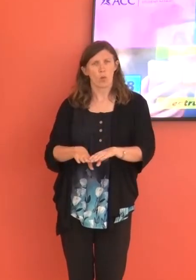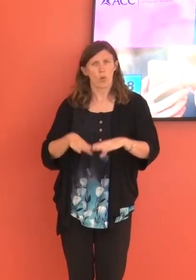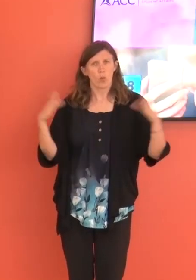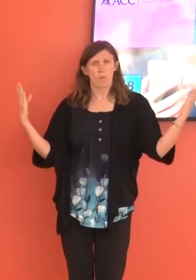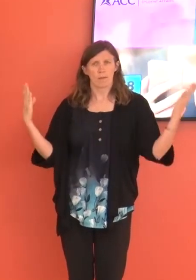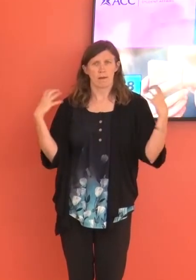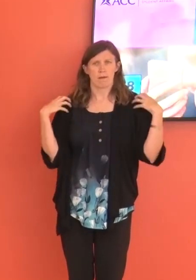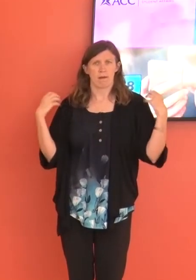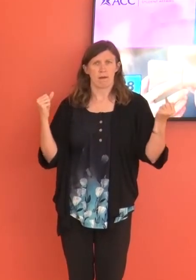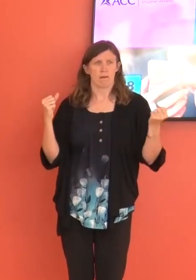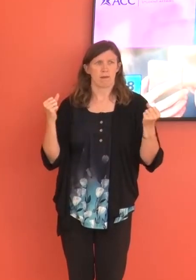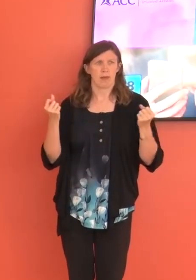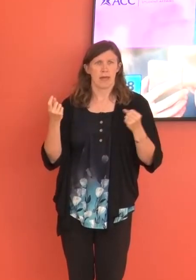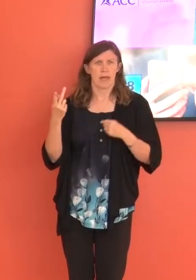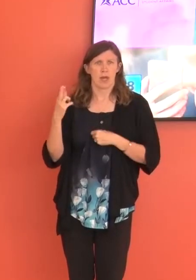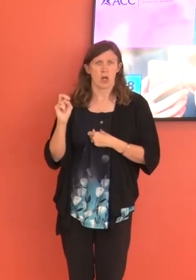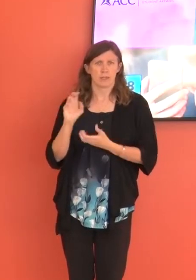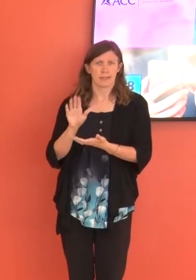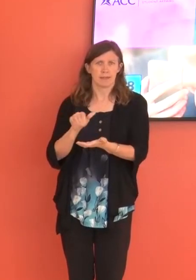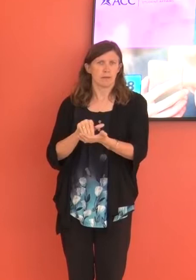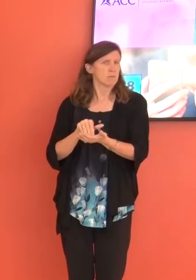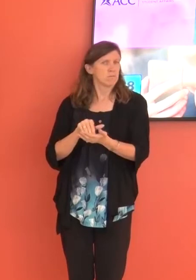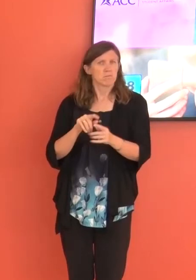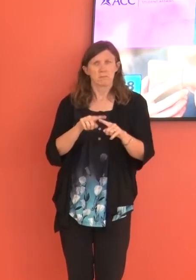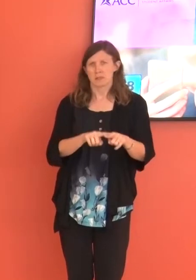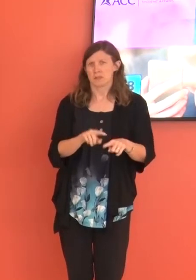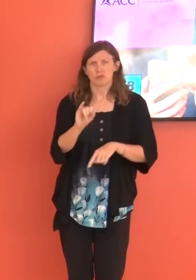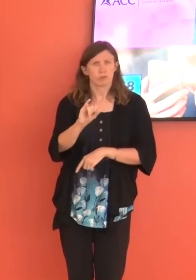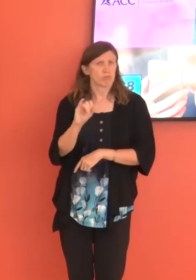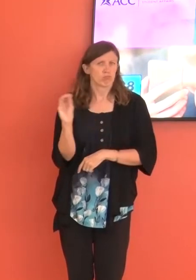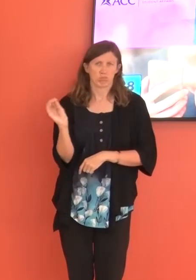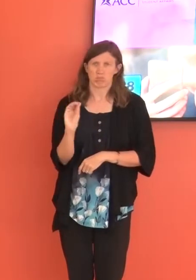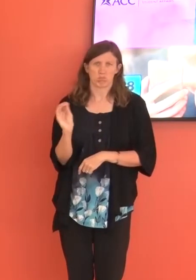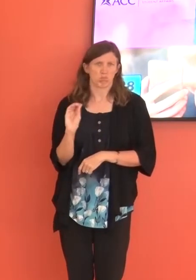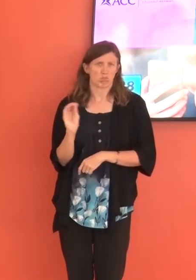center that is not dependent on health insurance.